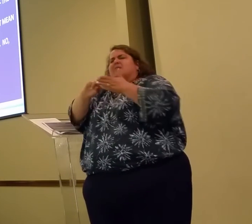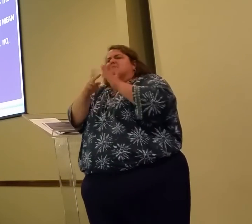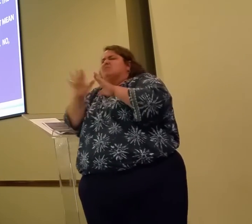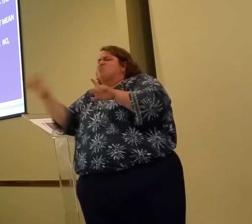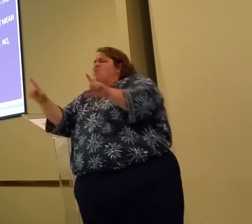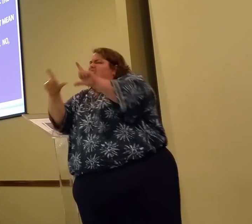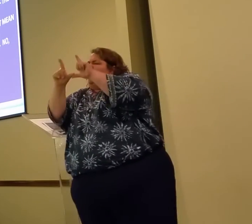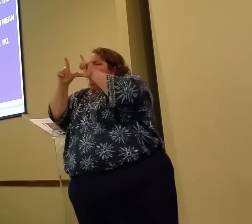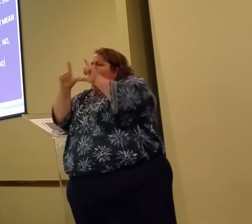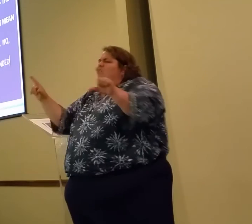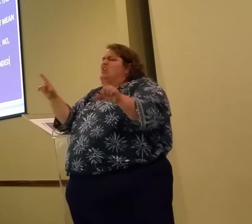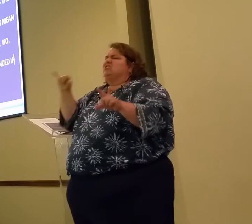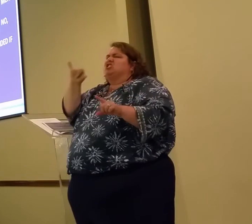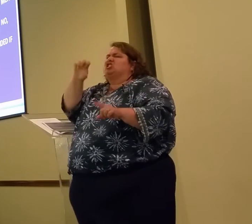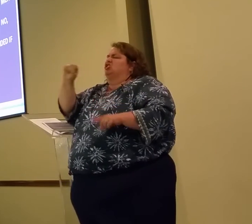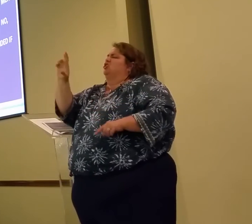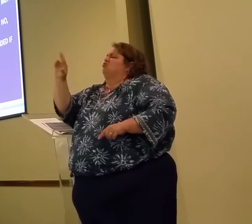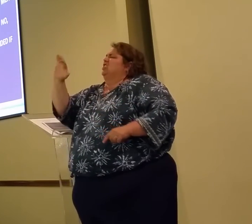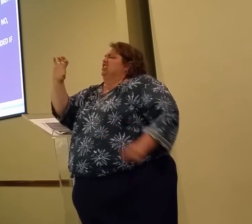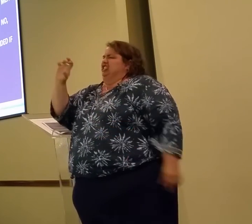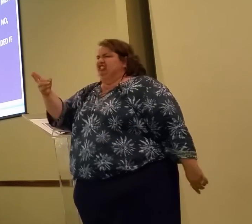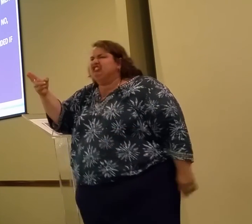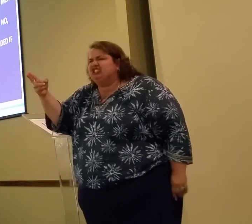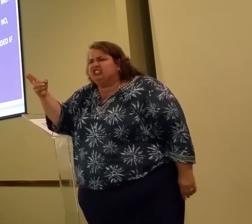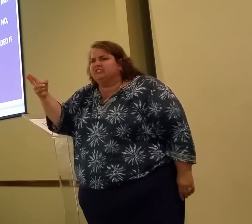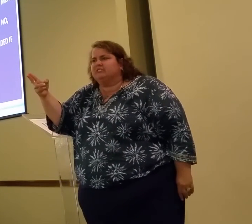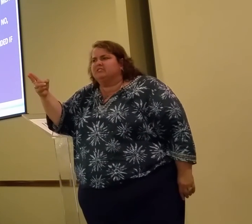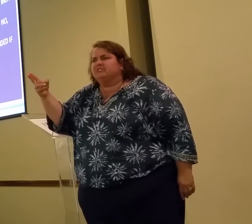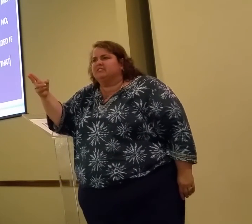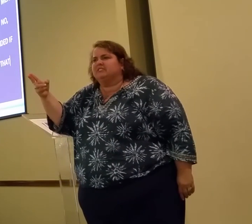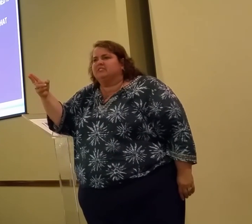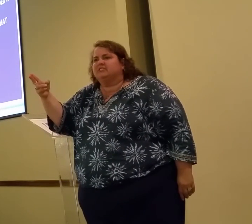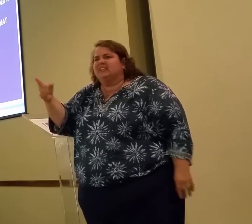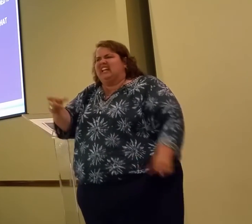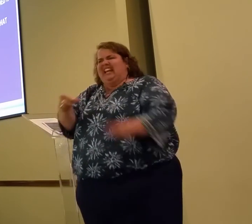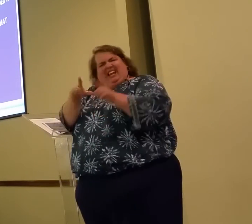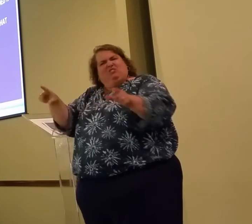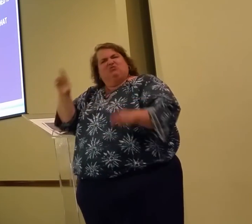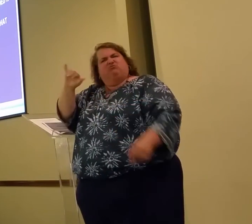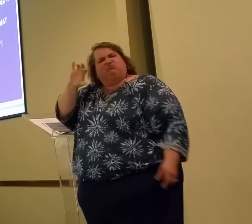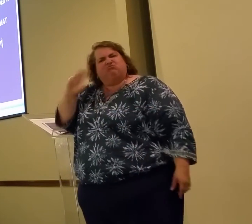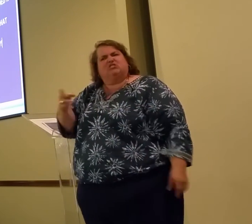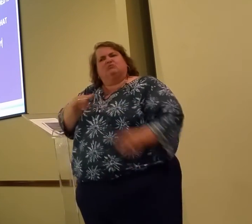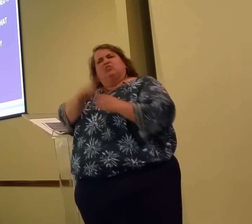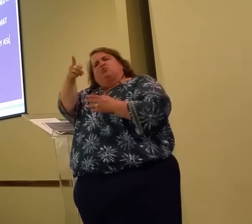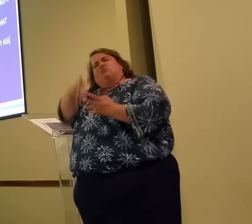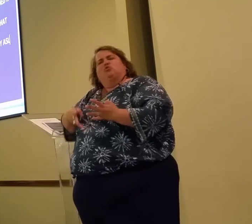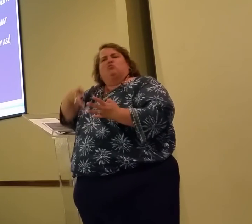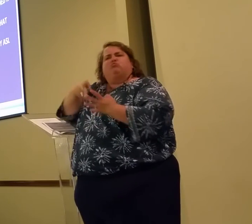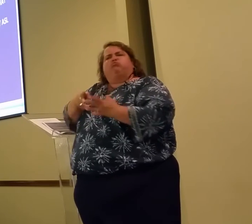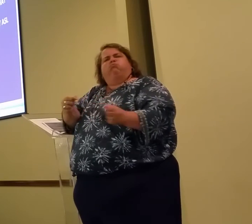request a CDI. It just means that they are very language rich, very ASL language rich. And they